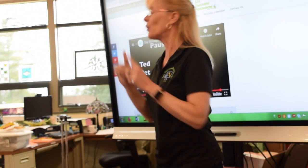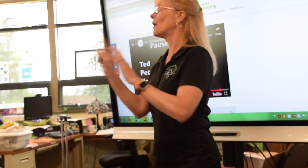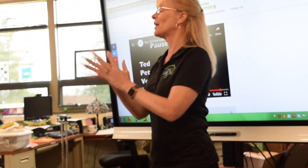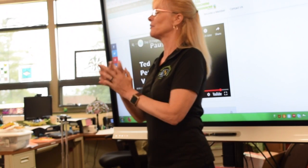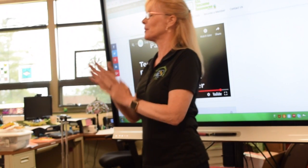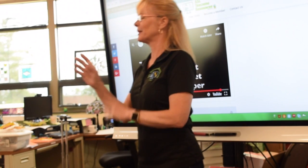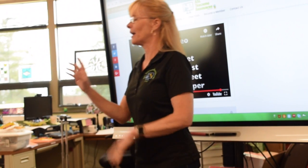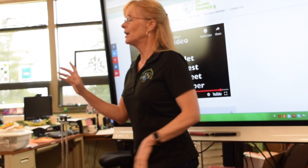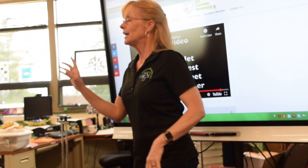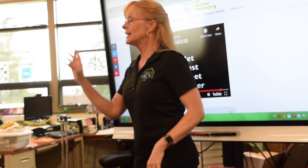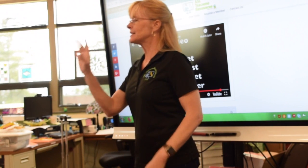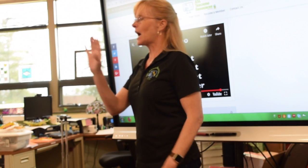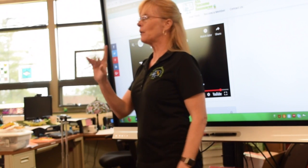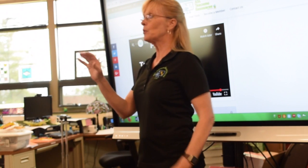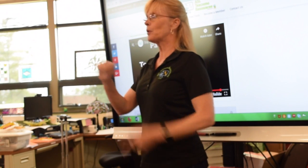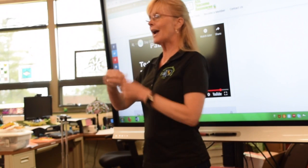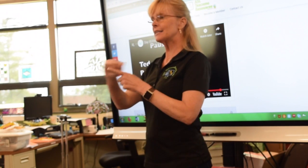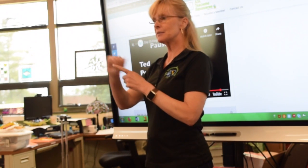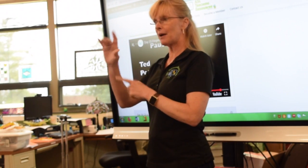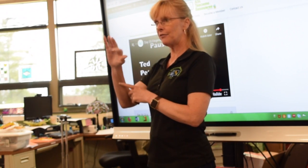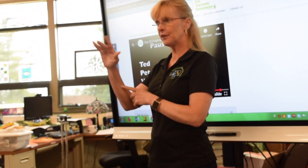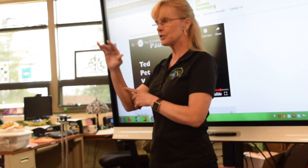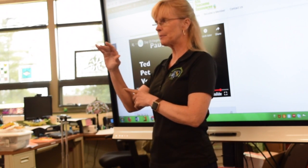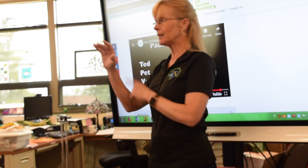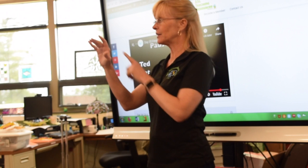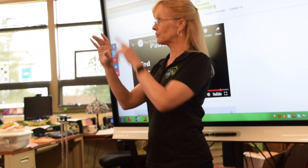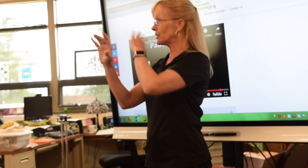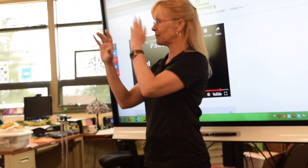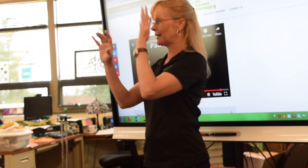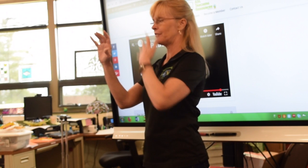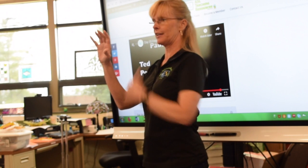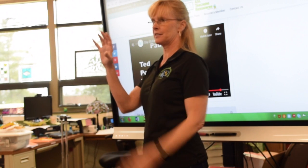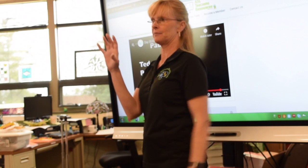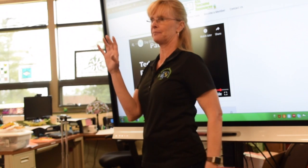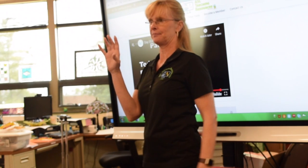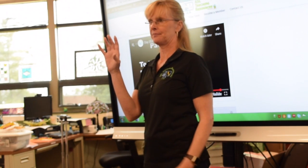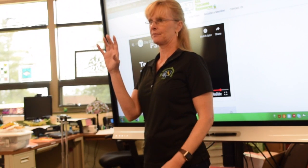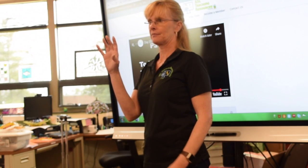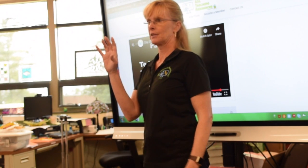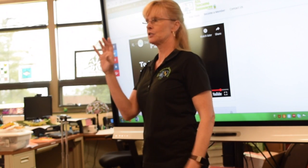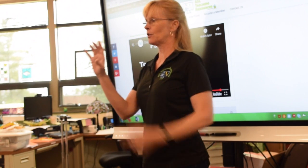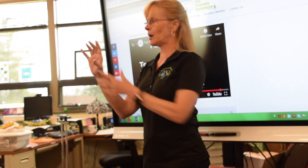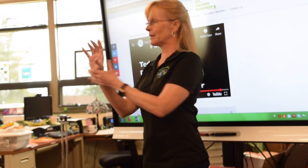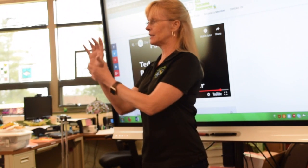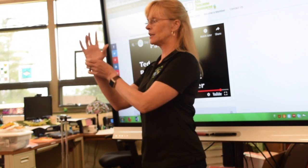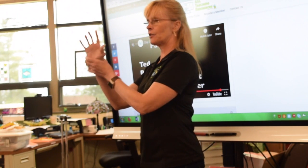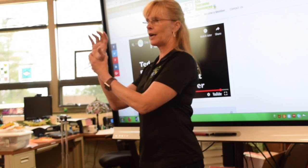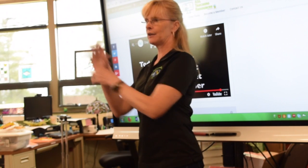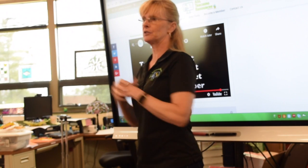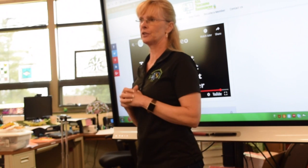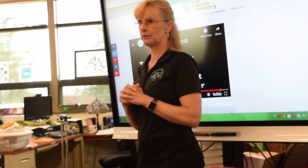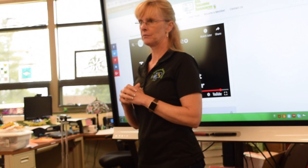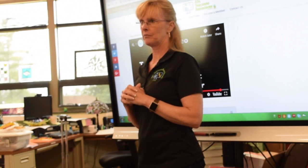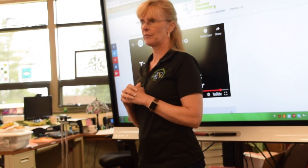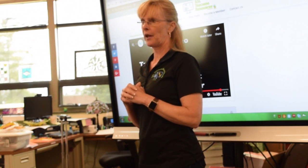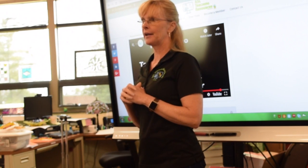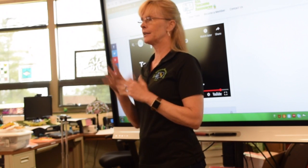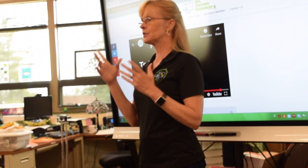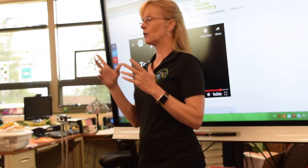I remember now. Is I will practice my finger spelling in front of my face. So I'm getting another angle too. And so